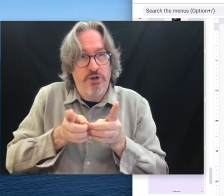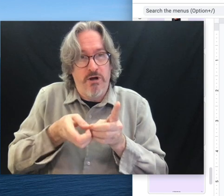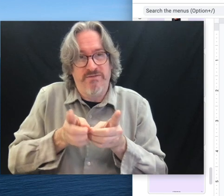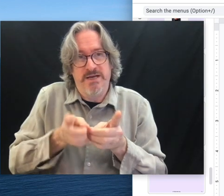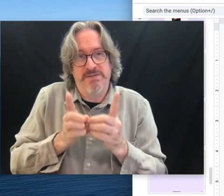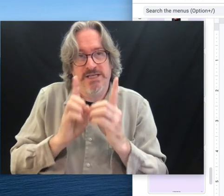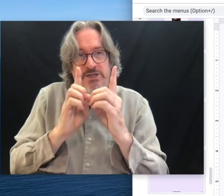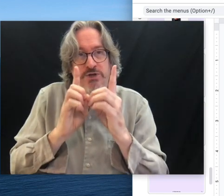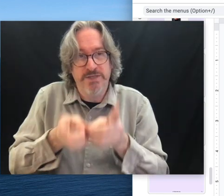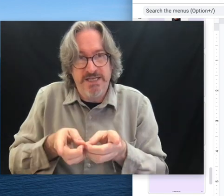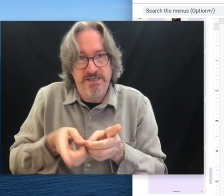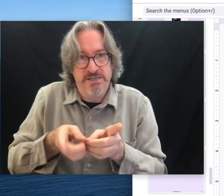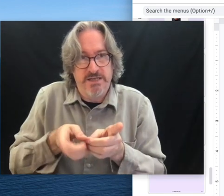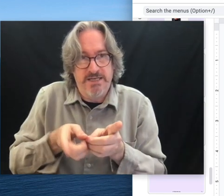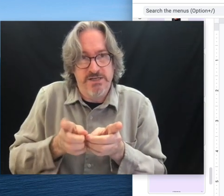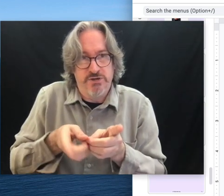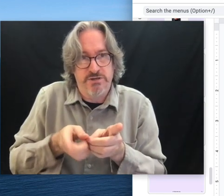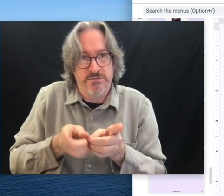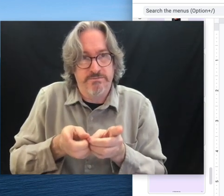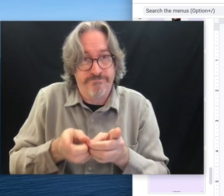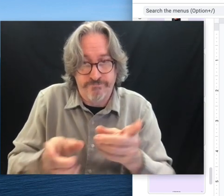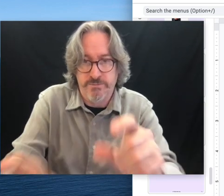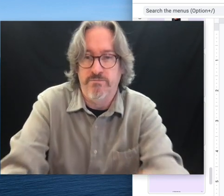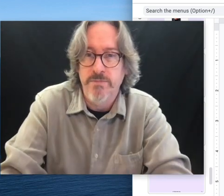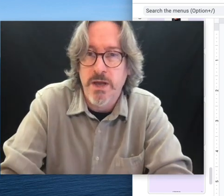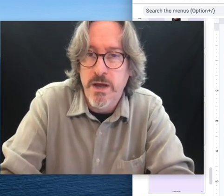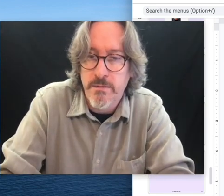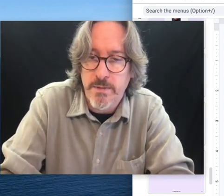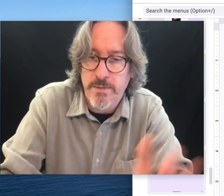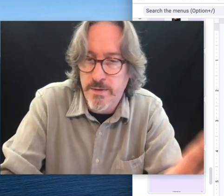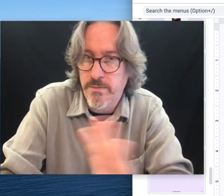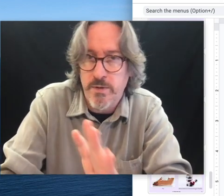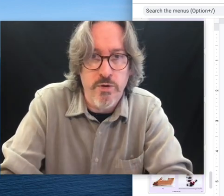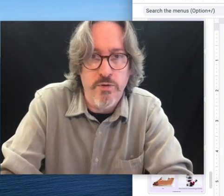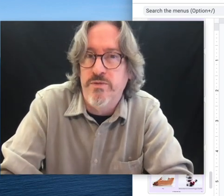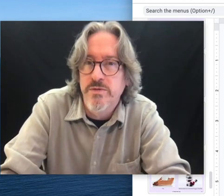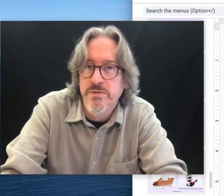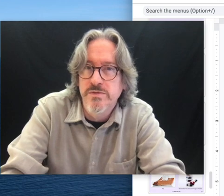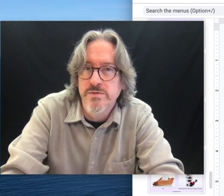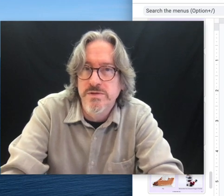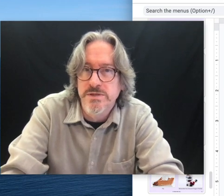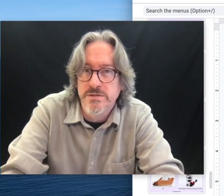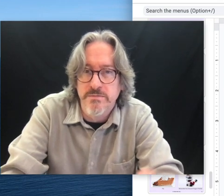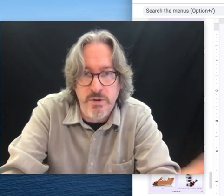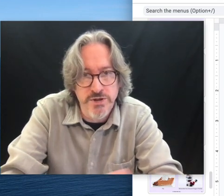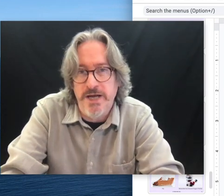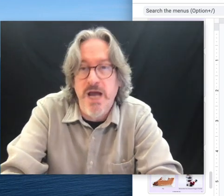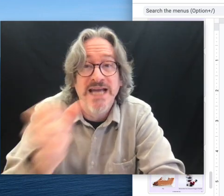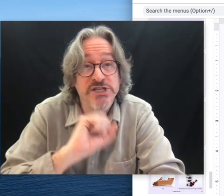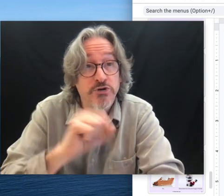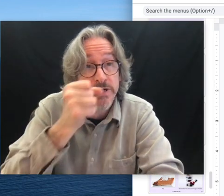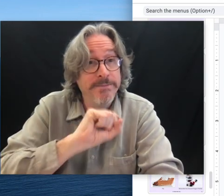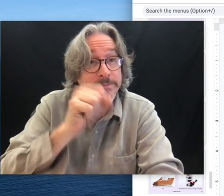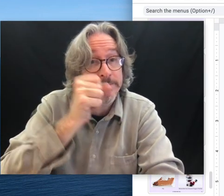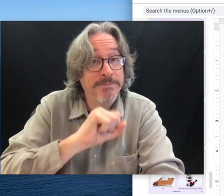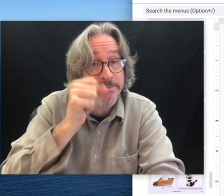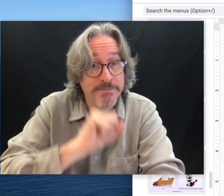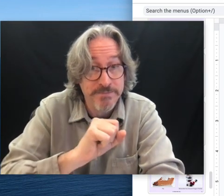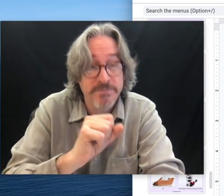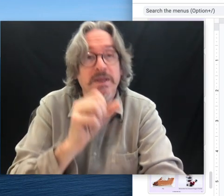Dessert, you'll oftentimes see two D's like dessert. We'll go through those. Milkshake, ice